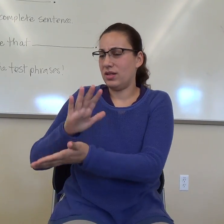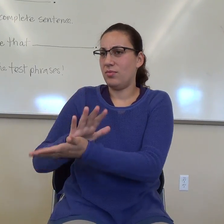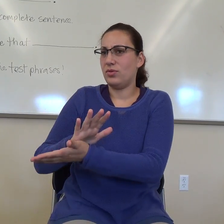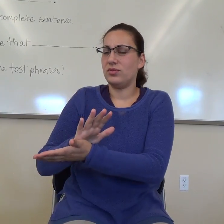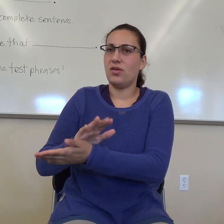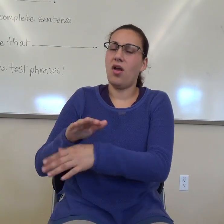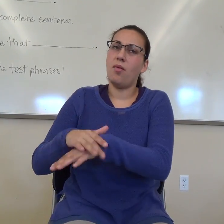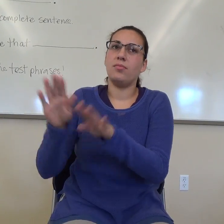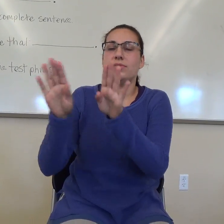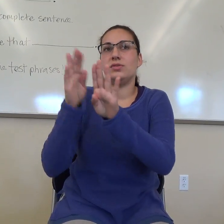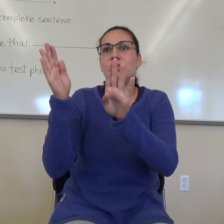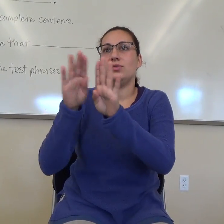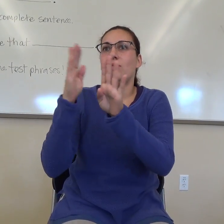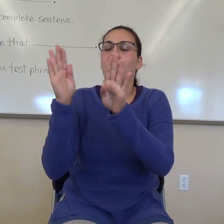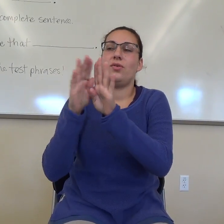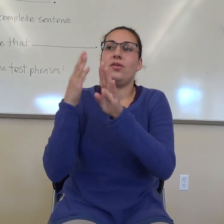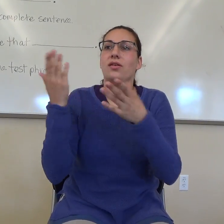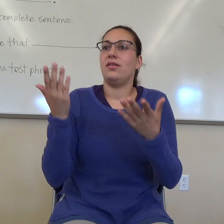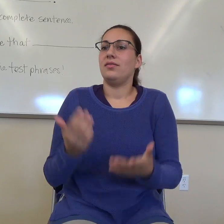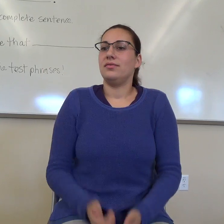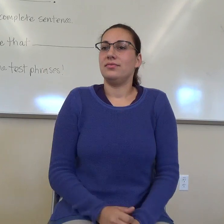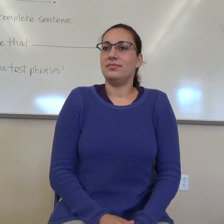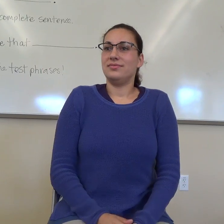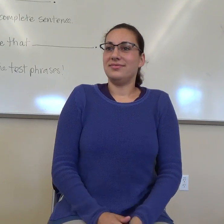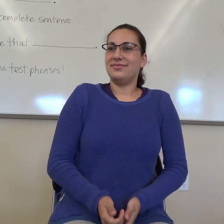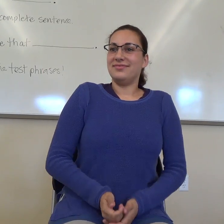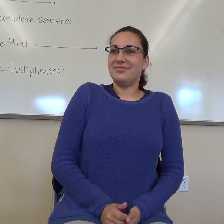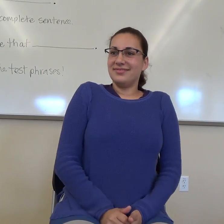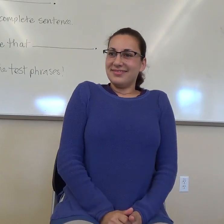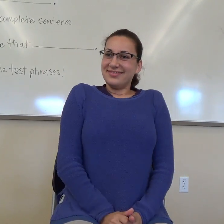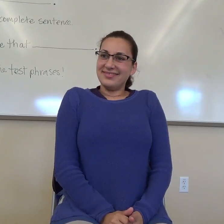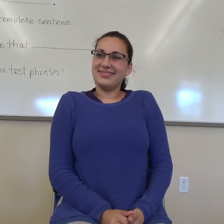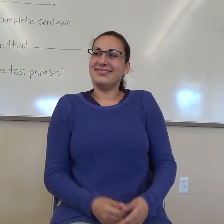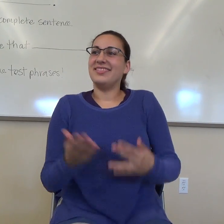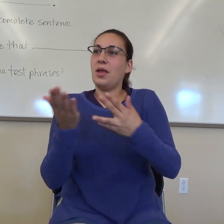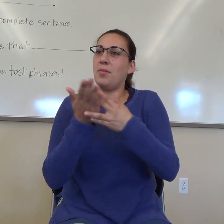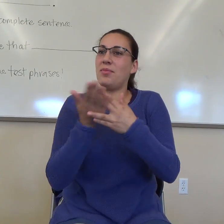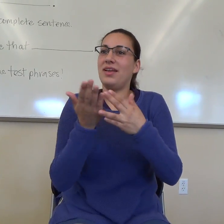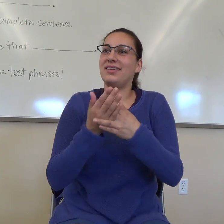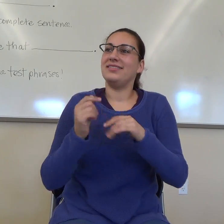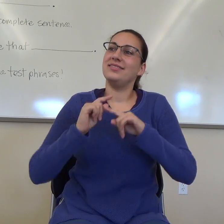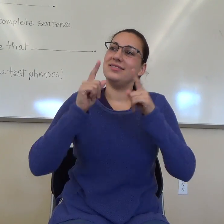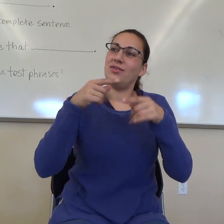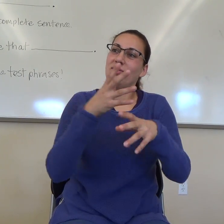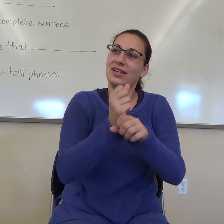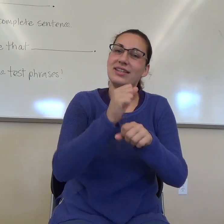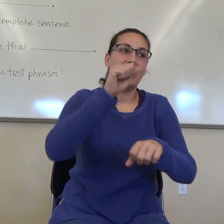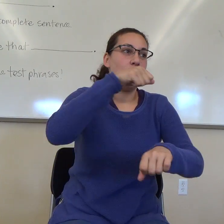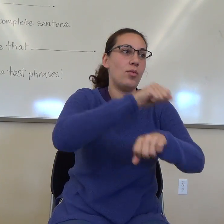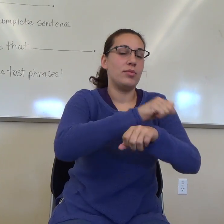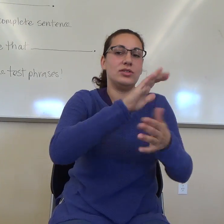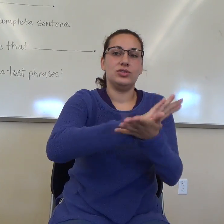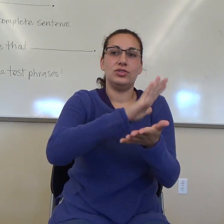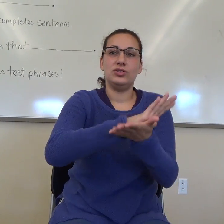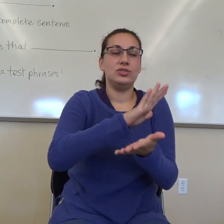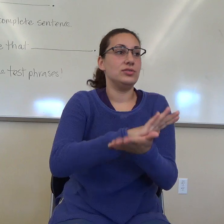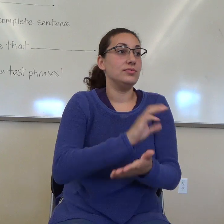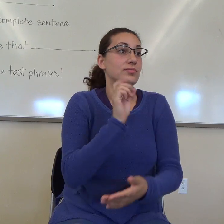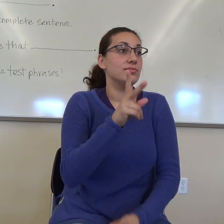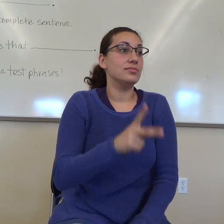thought I was being so smart pasting it up on the door. So at the break, I will go get my appointment sheet, okay? And the